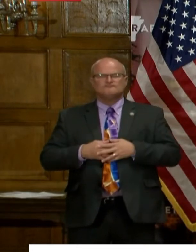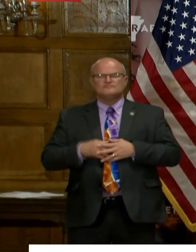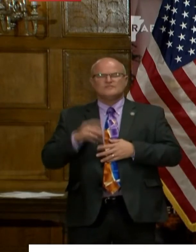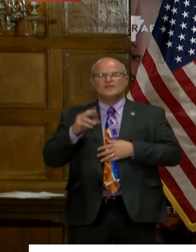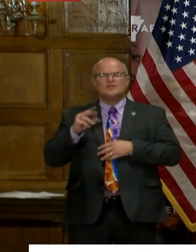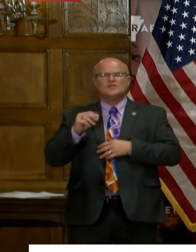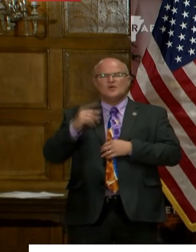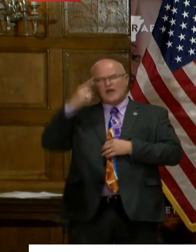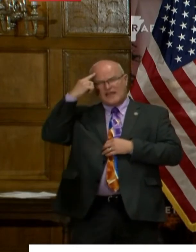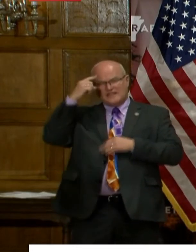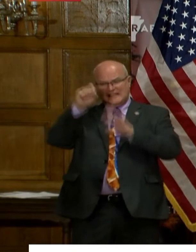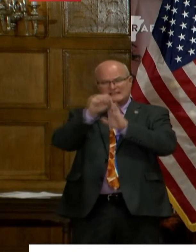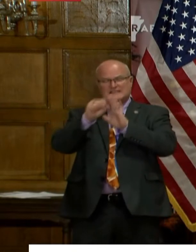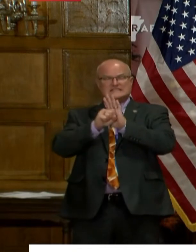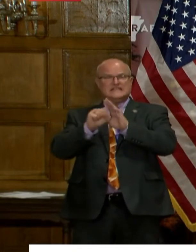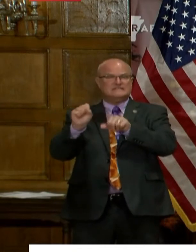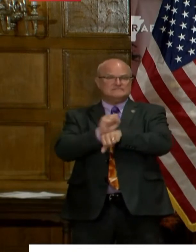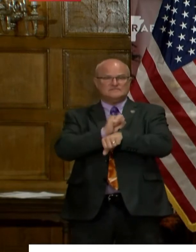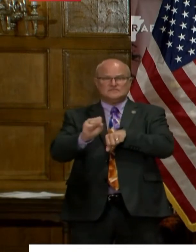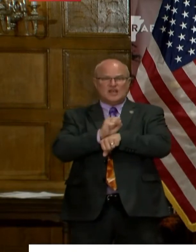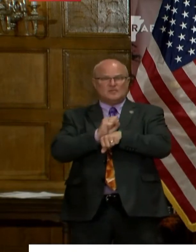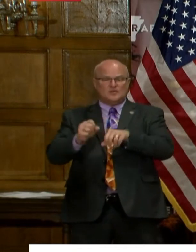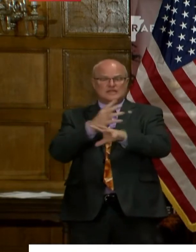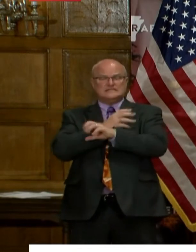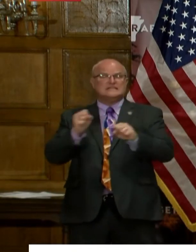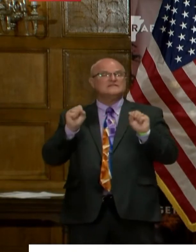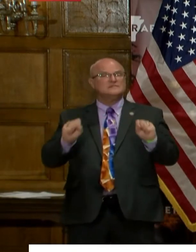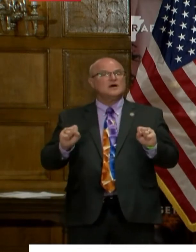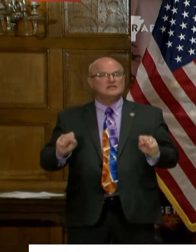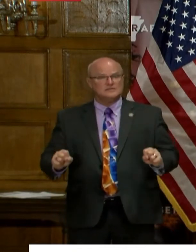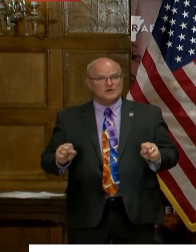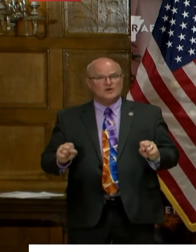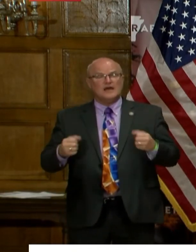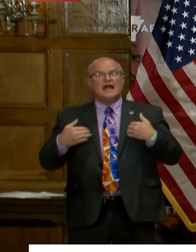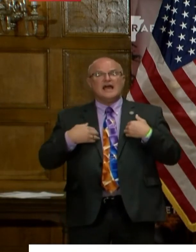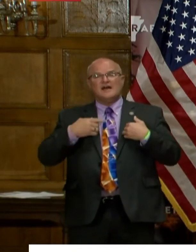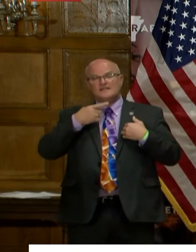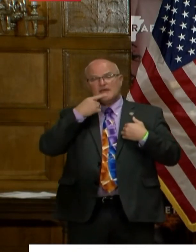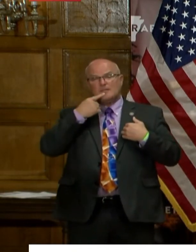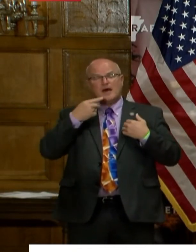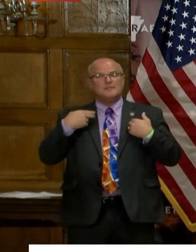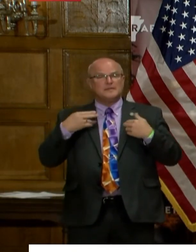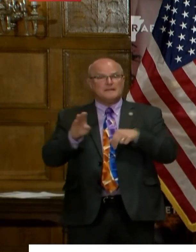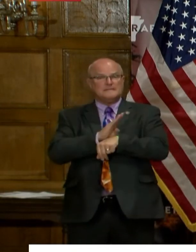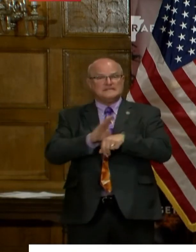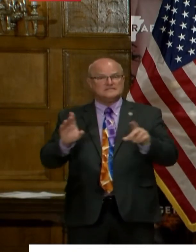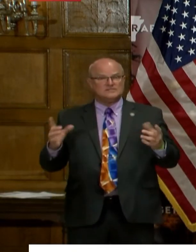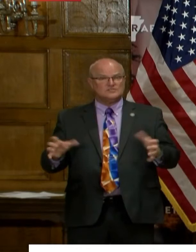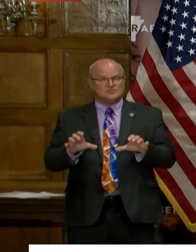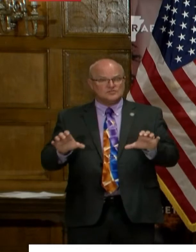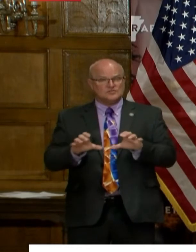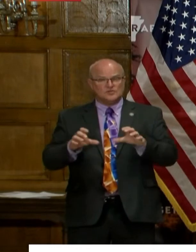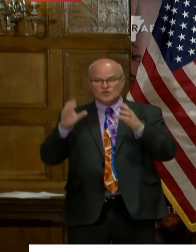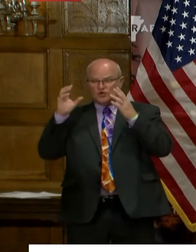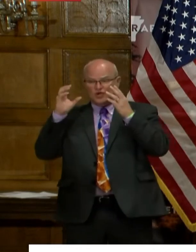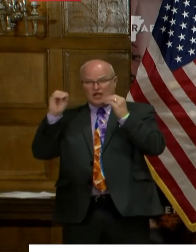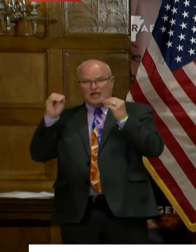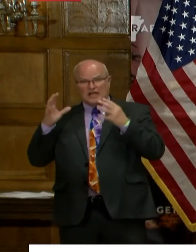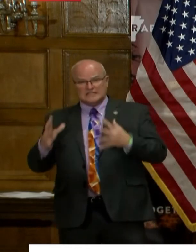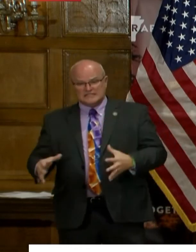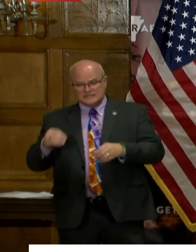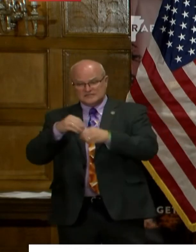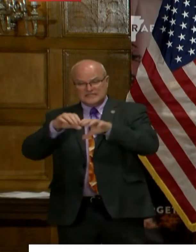I think the state is operating as safely as can be. They have the public business to do. Our teachers are in